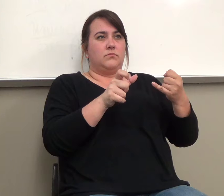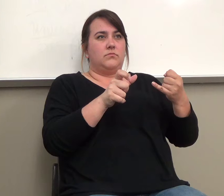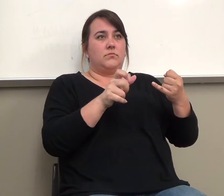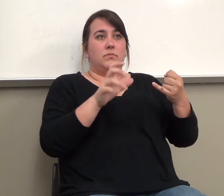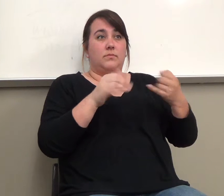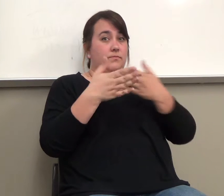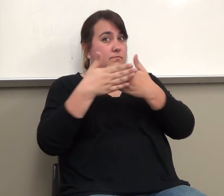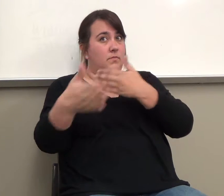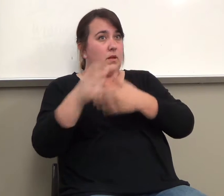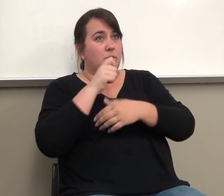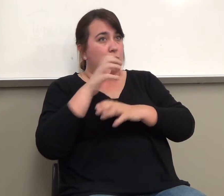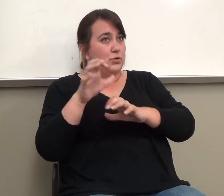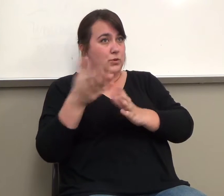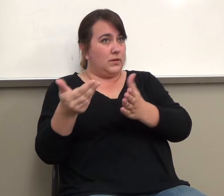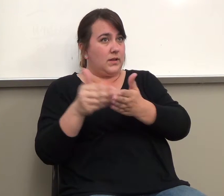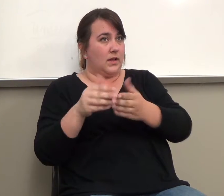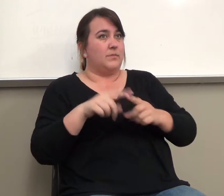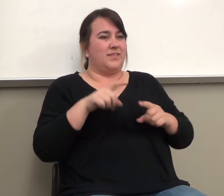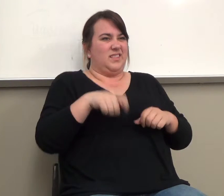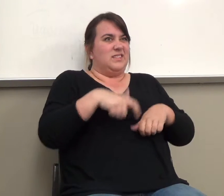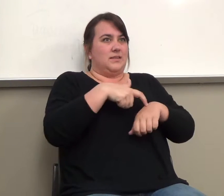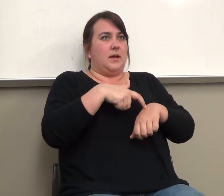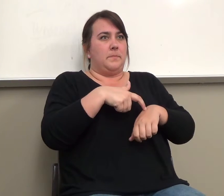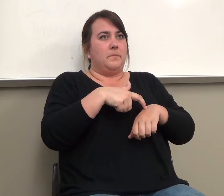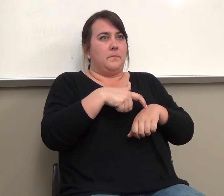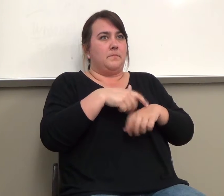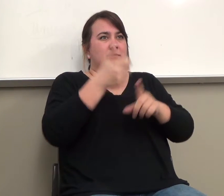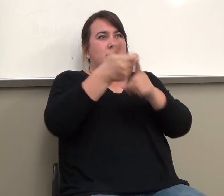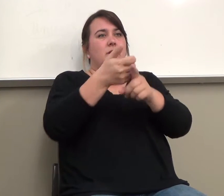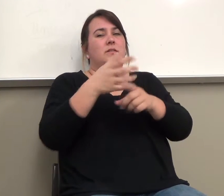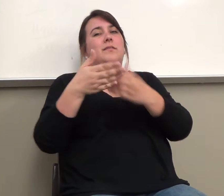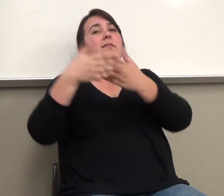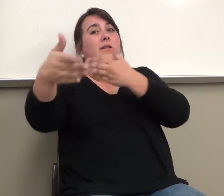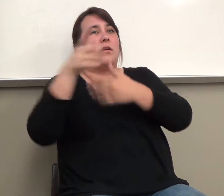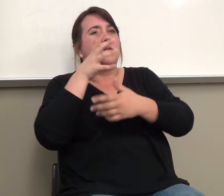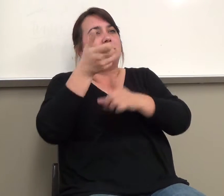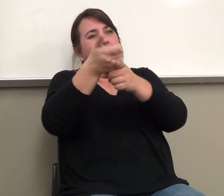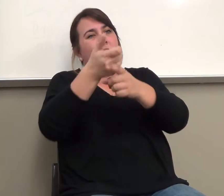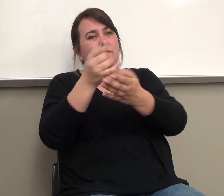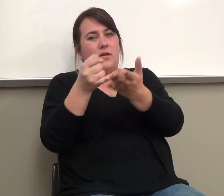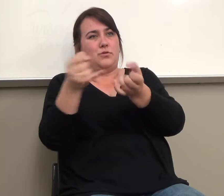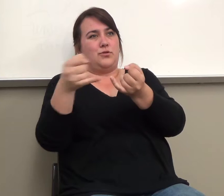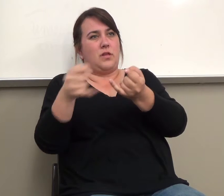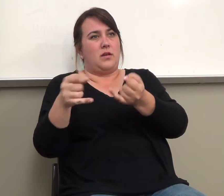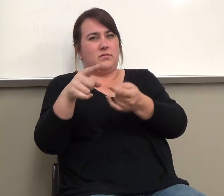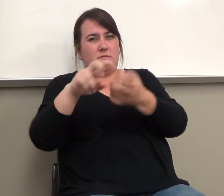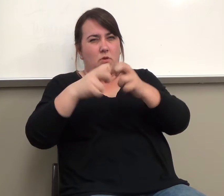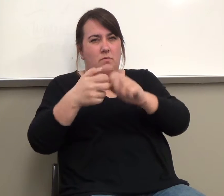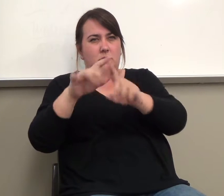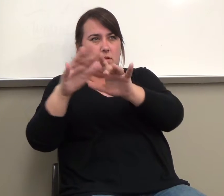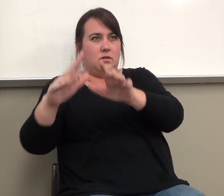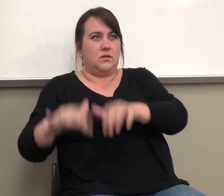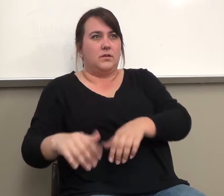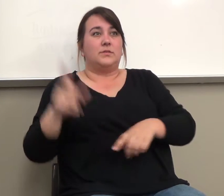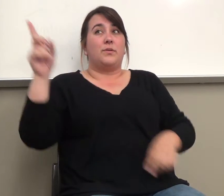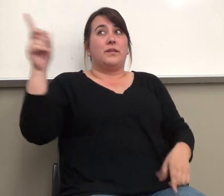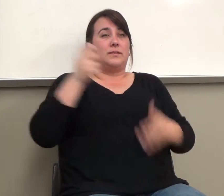After this, I'm going to let you guys do it yourself. So you have to, so that's helpful. You have